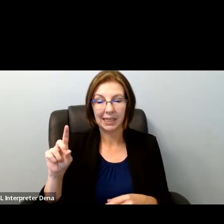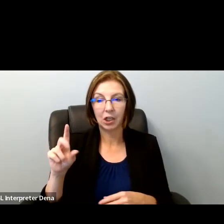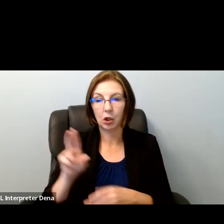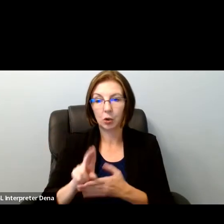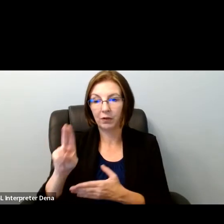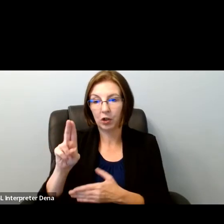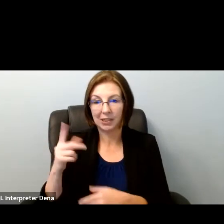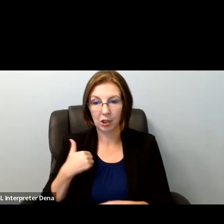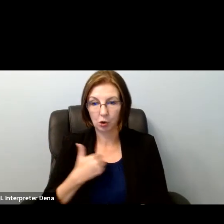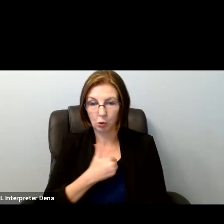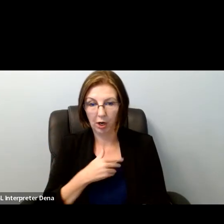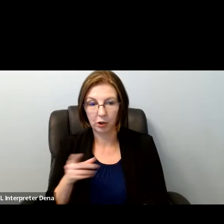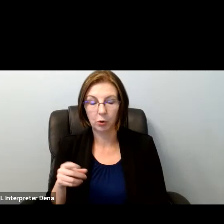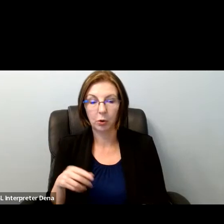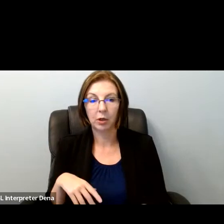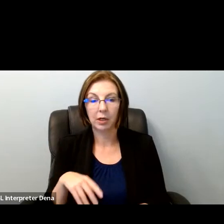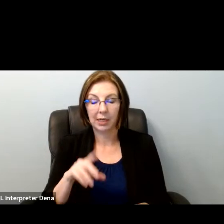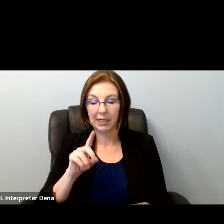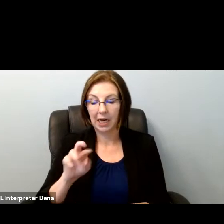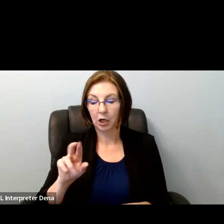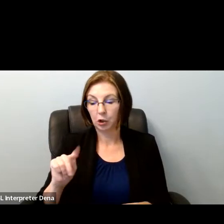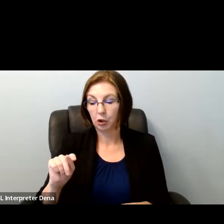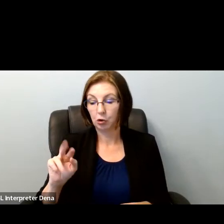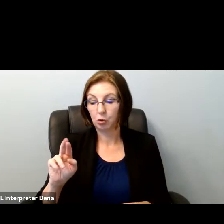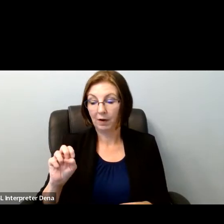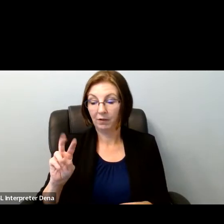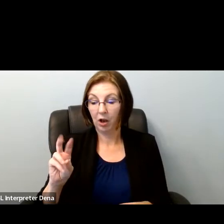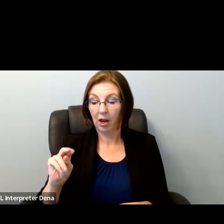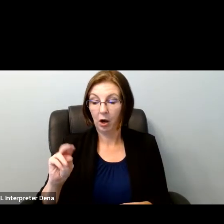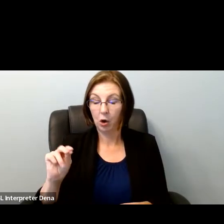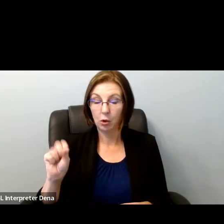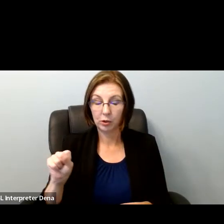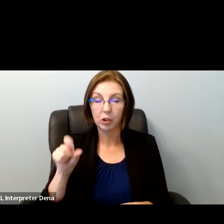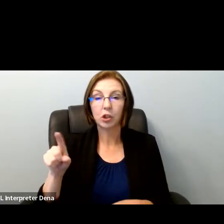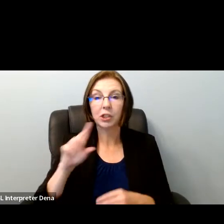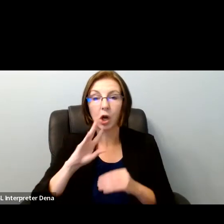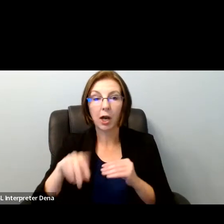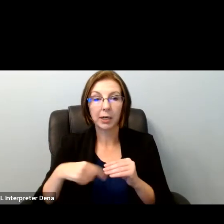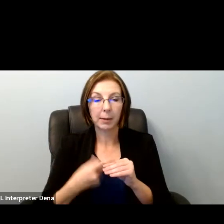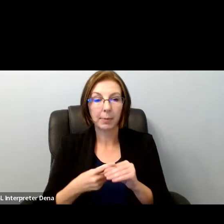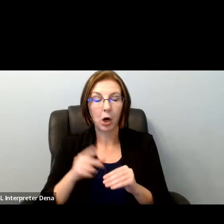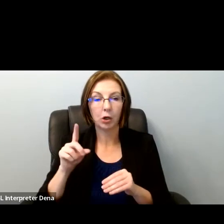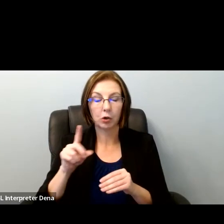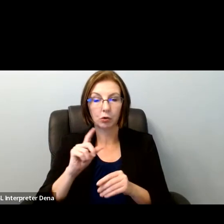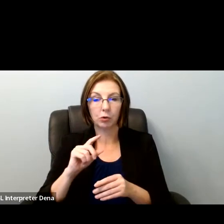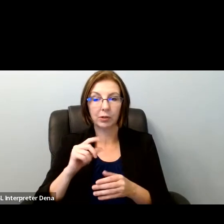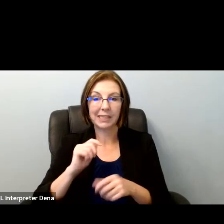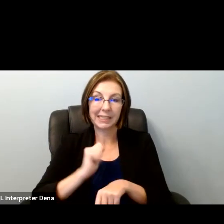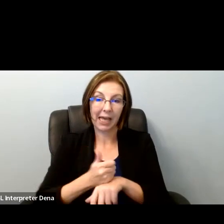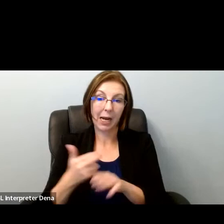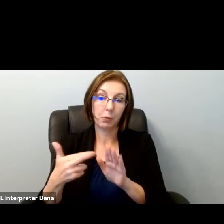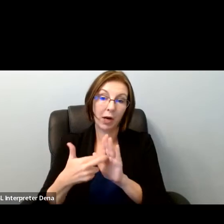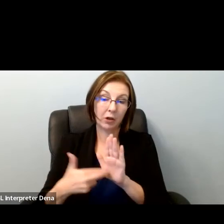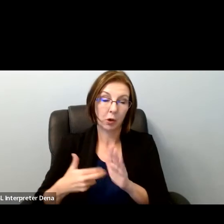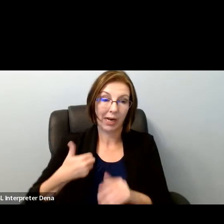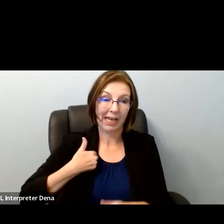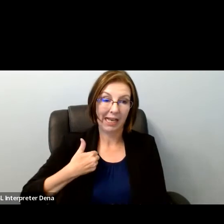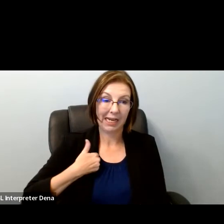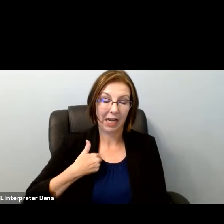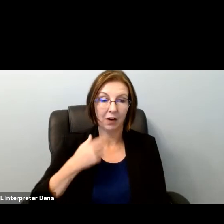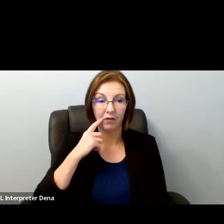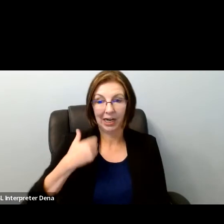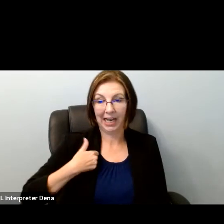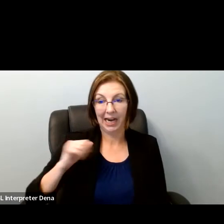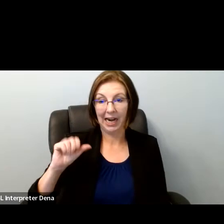Toronto. Dr. Trevoranis spoke to the board about her work in developing a Canadian regulatory standard for the Accessible Canada Act